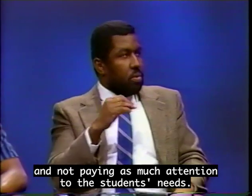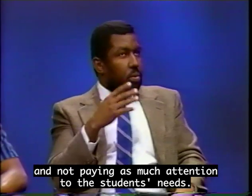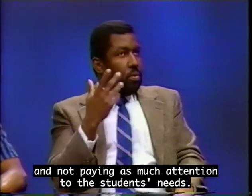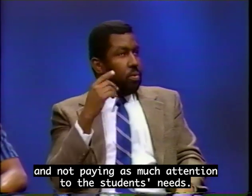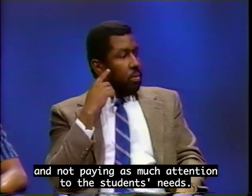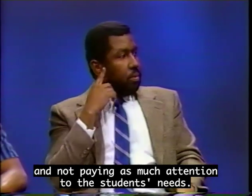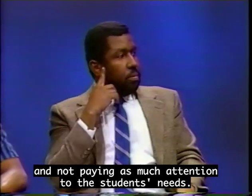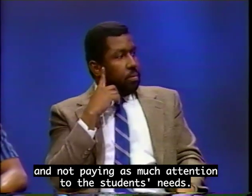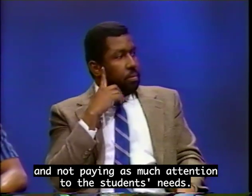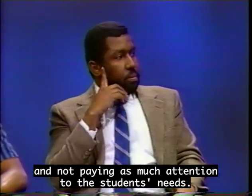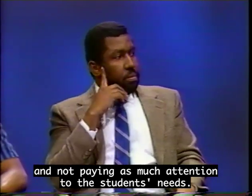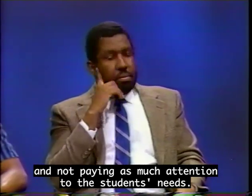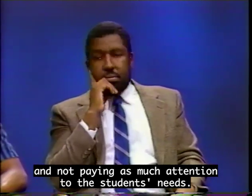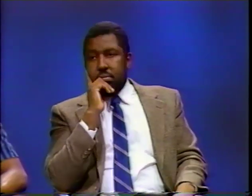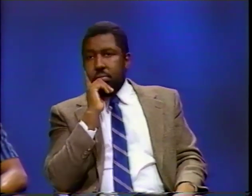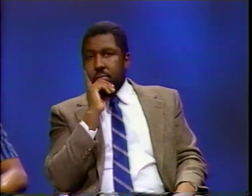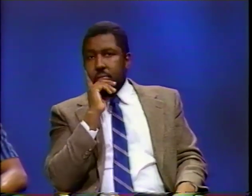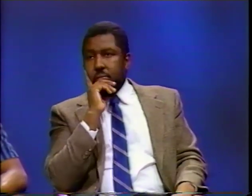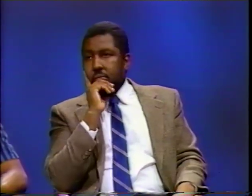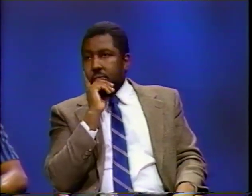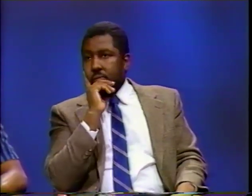to the students' needs.